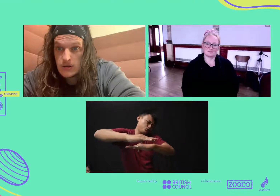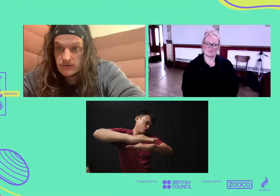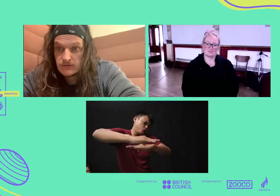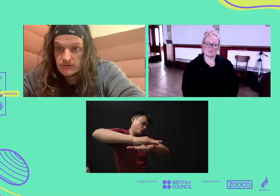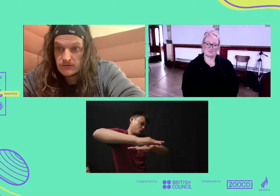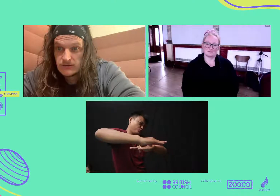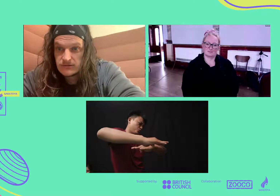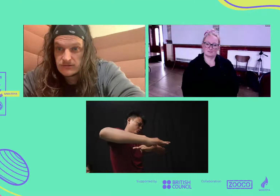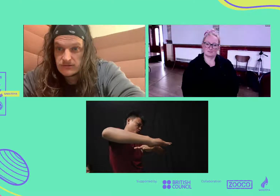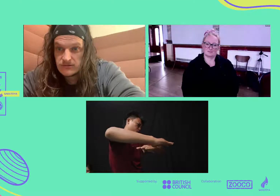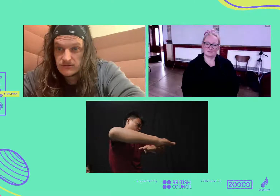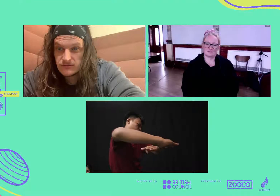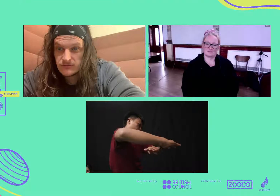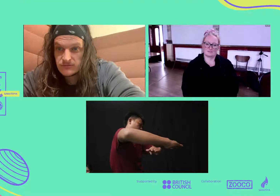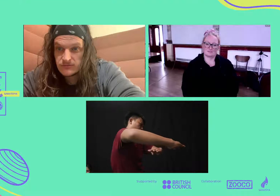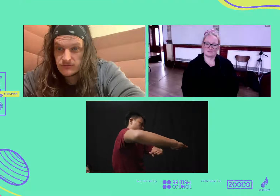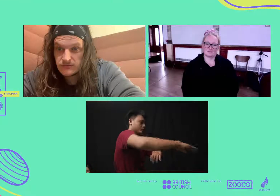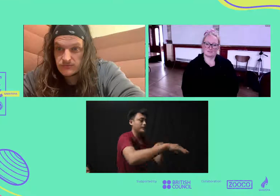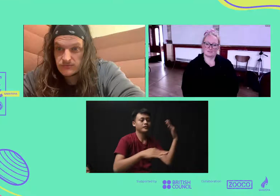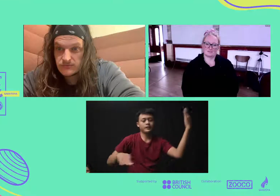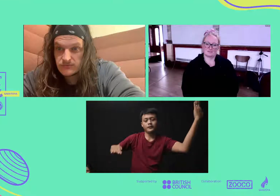Ooh.